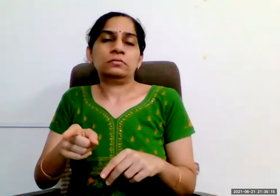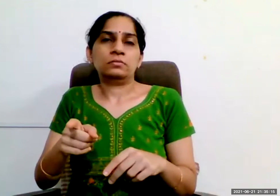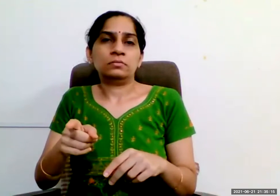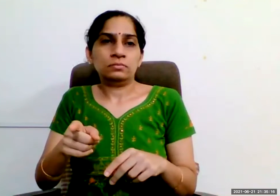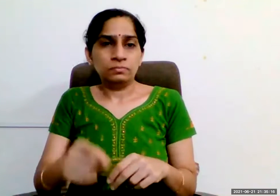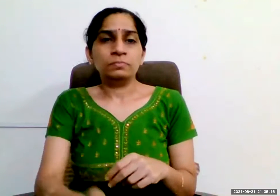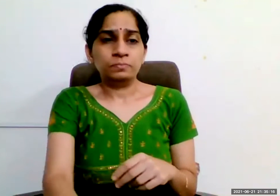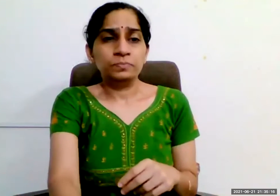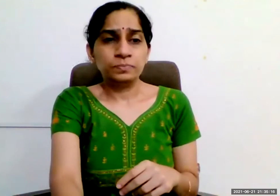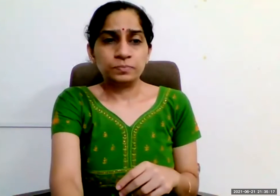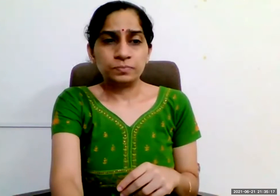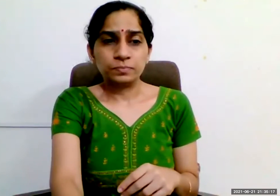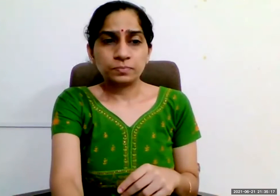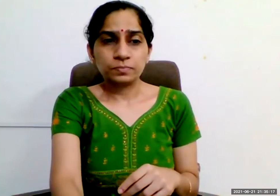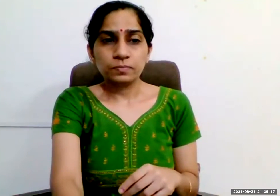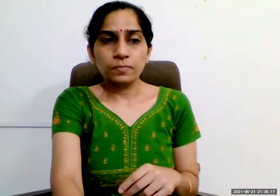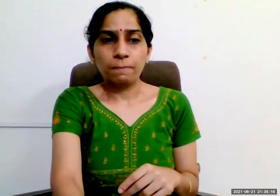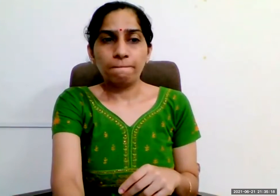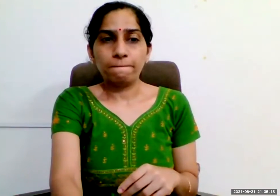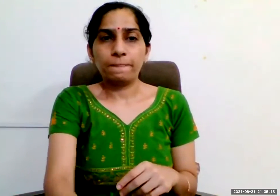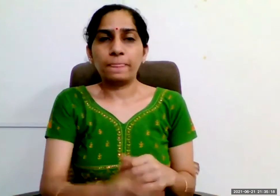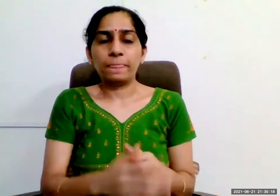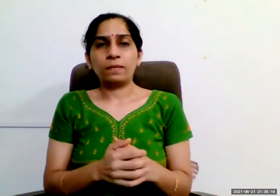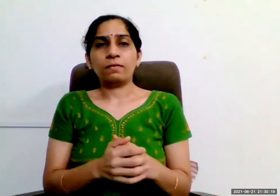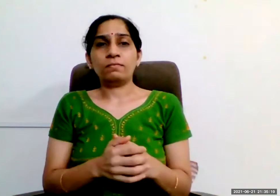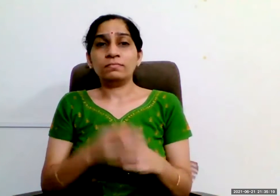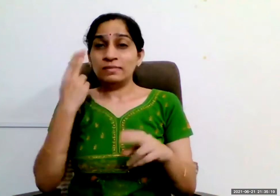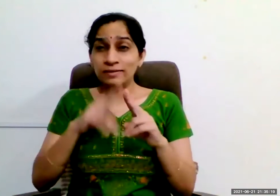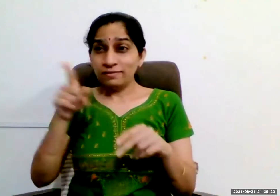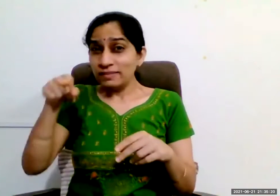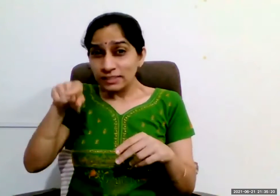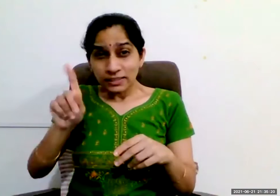till then, he is not to be considered a perfect human being.